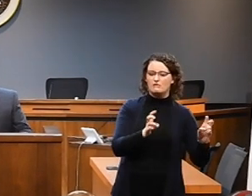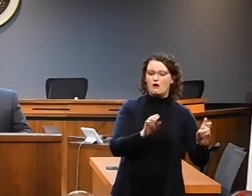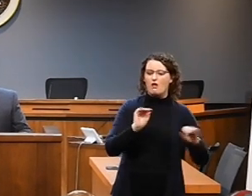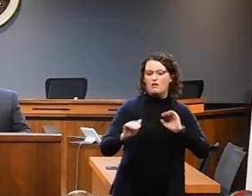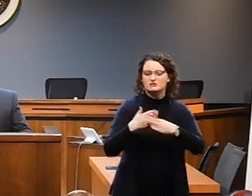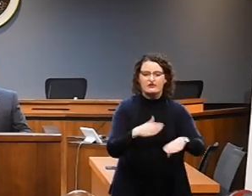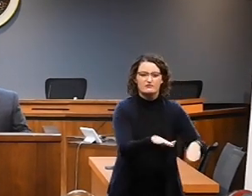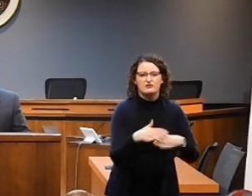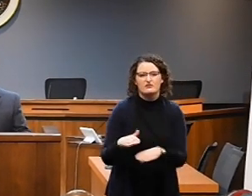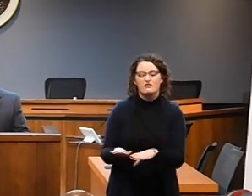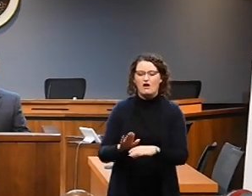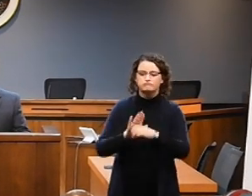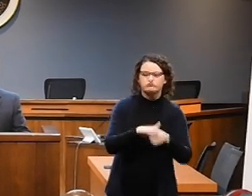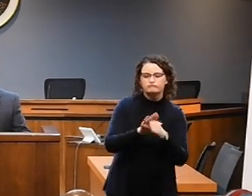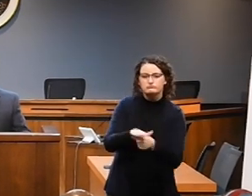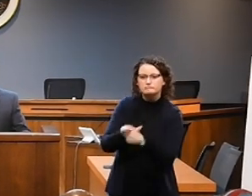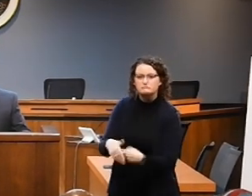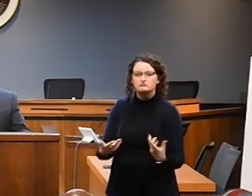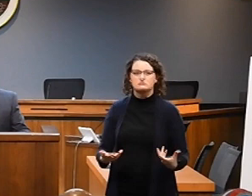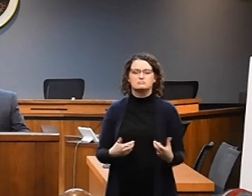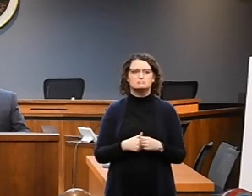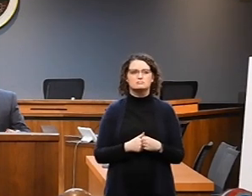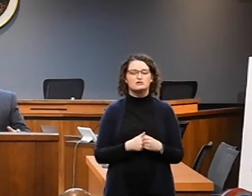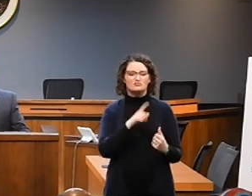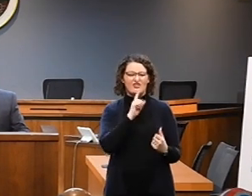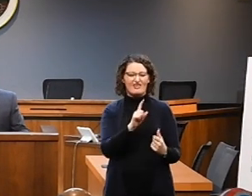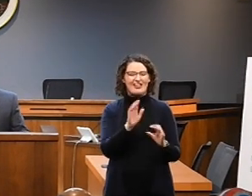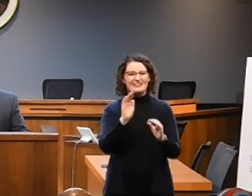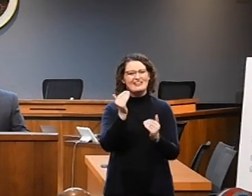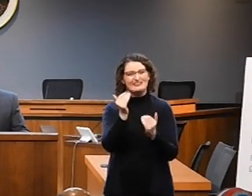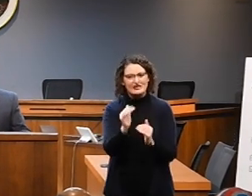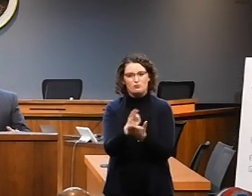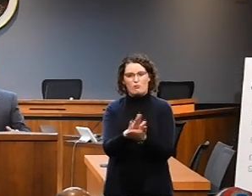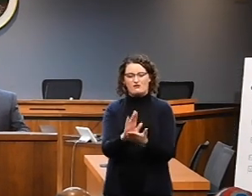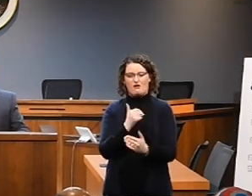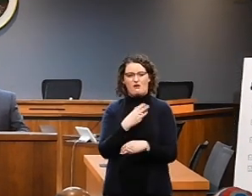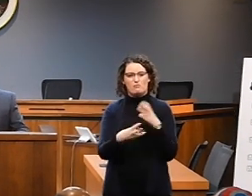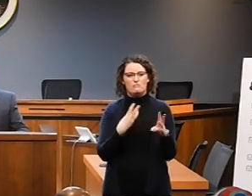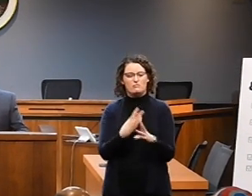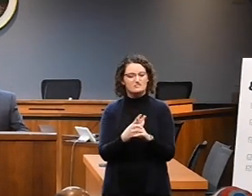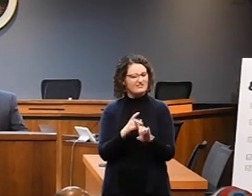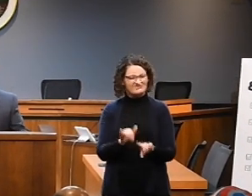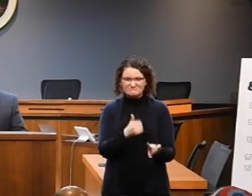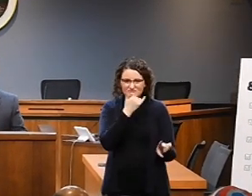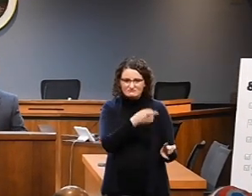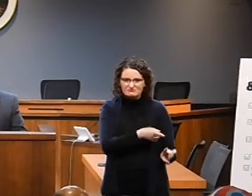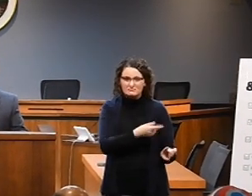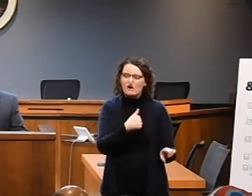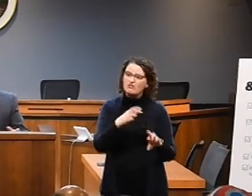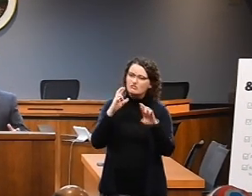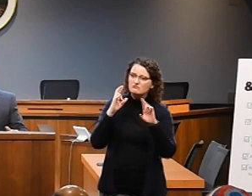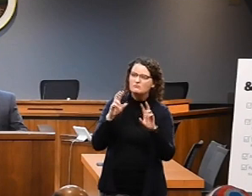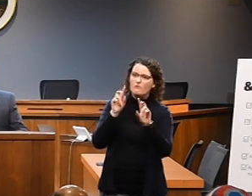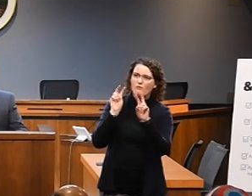in order to knock down, in order to make less holy our world. And so I look forward to the ways in which this diverse group